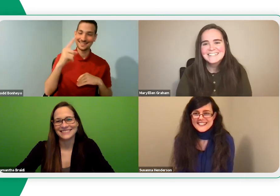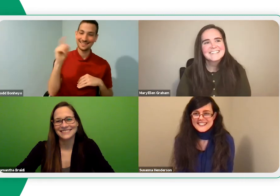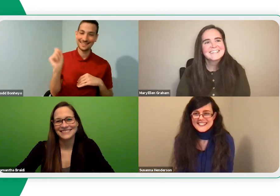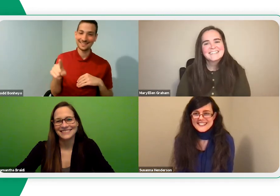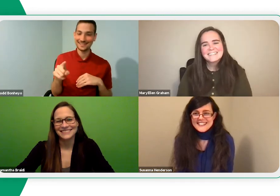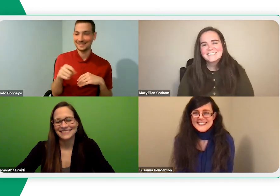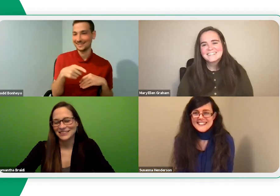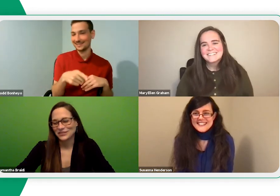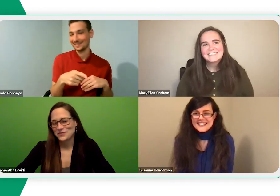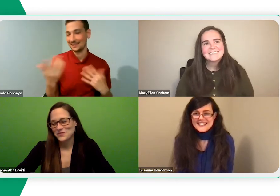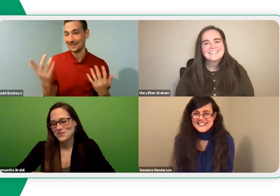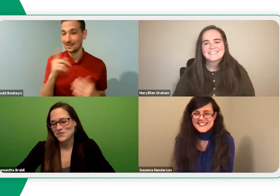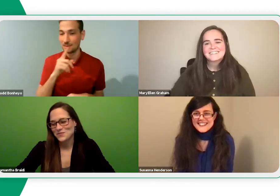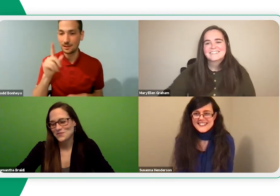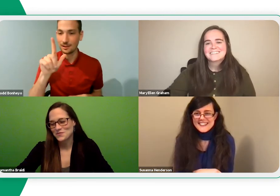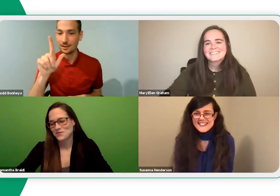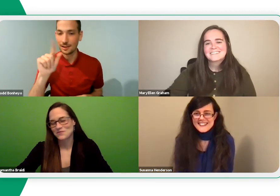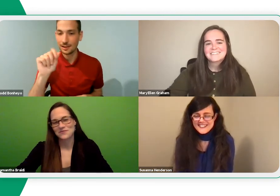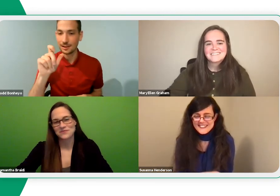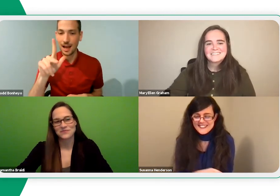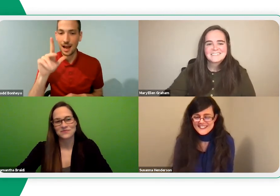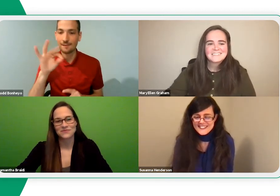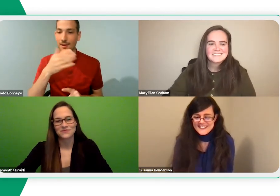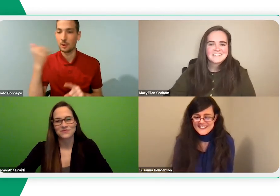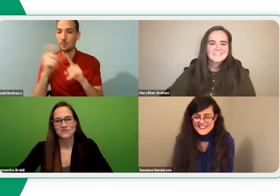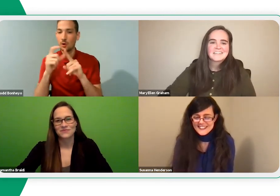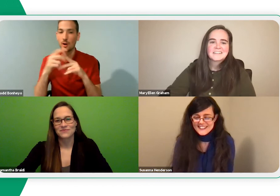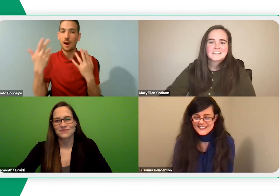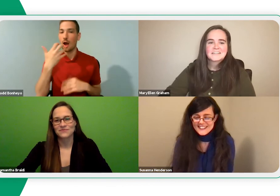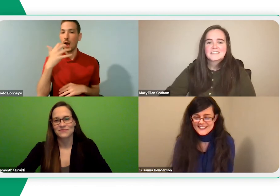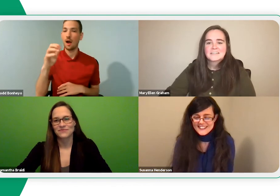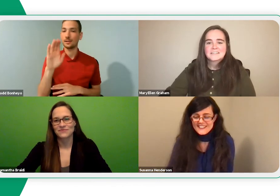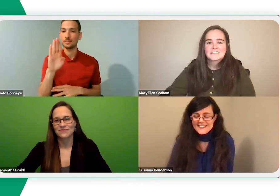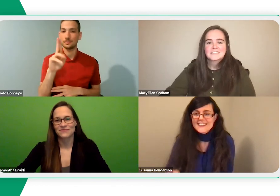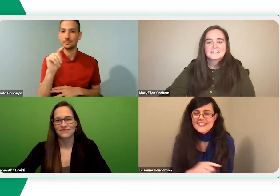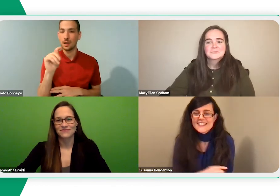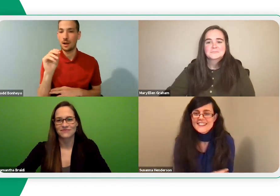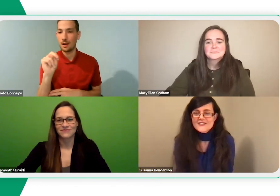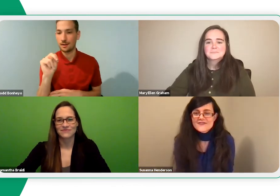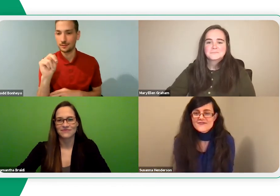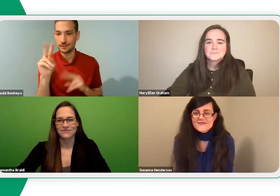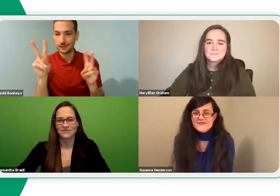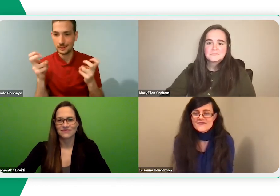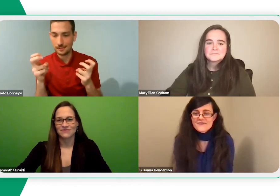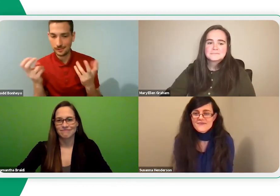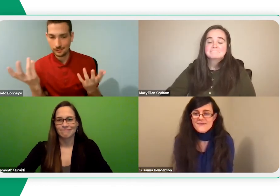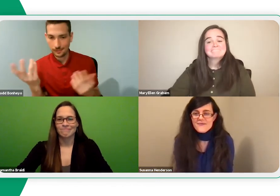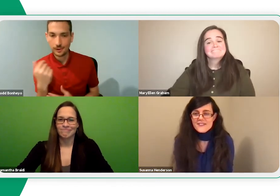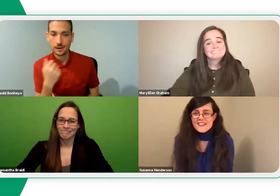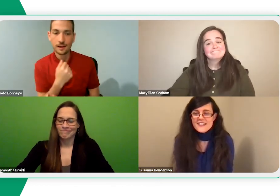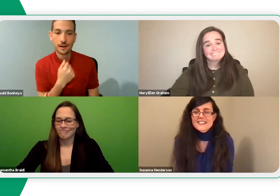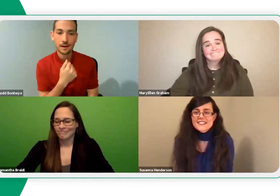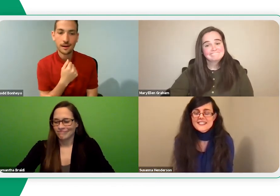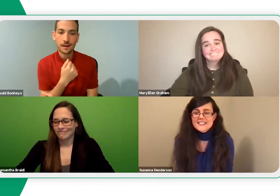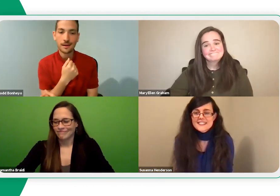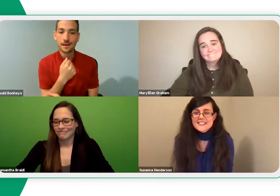cards. Wow. Yeah. All Let's right. move Let's on to the move on fourth to our question, last Todd. question. This is Todd. Let's move on to our last question. So this is